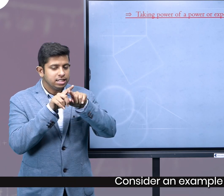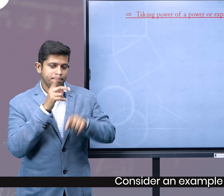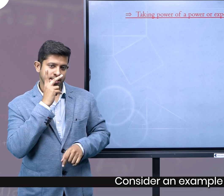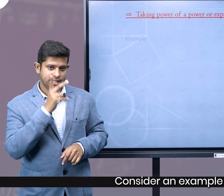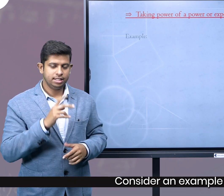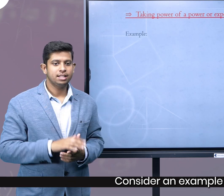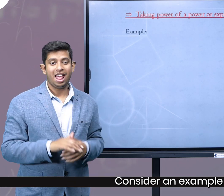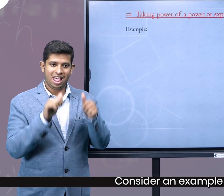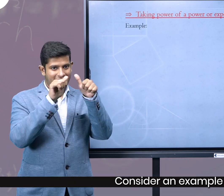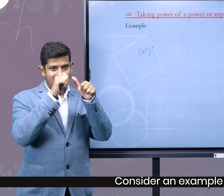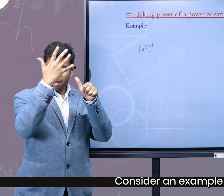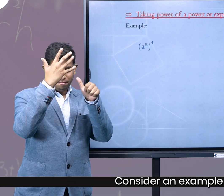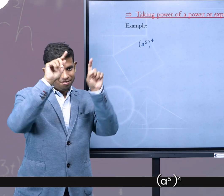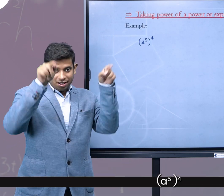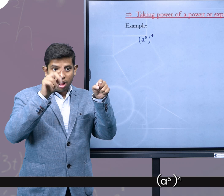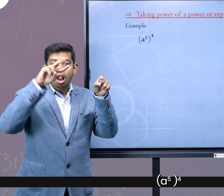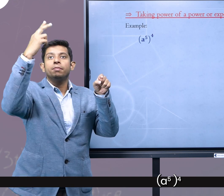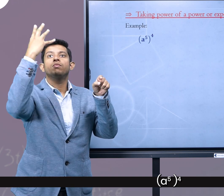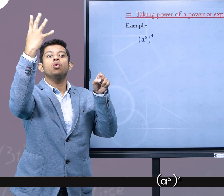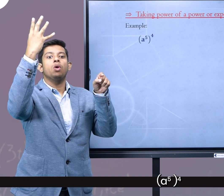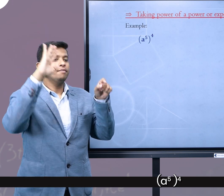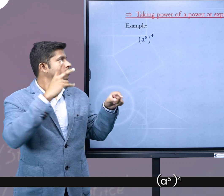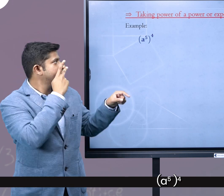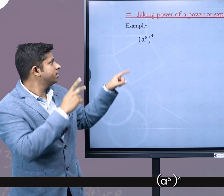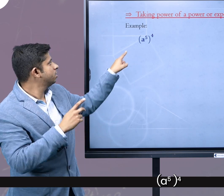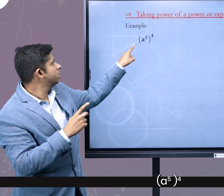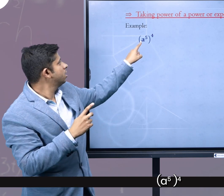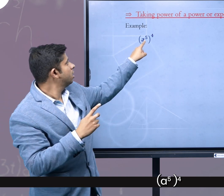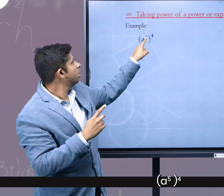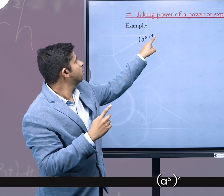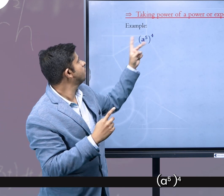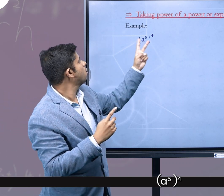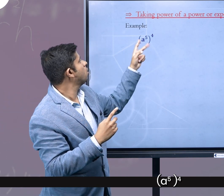Consider an example. A to the power of 5 whole to the power of 4.